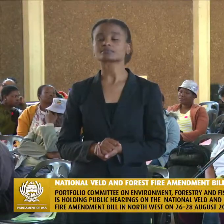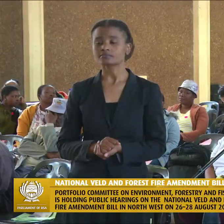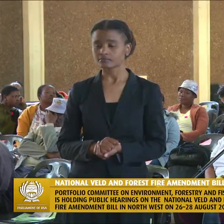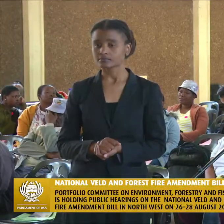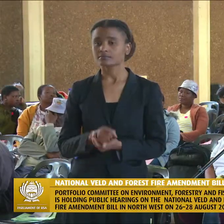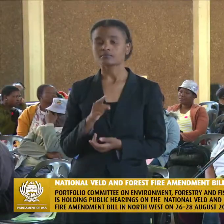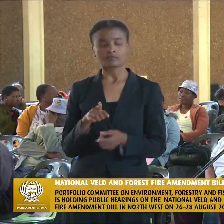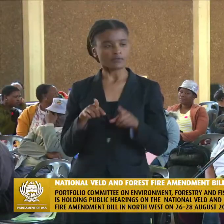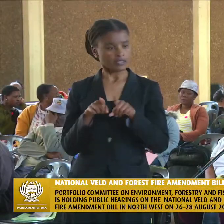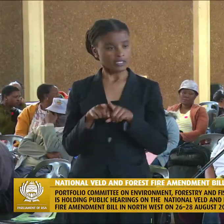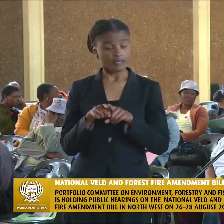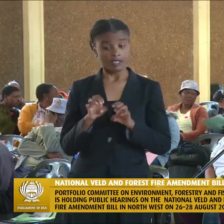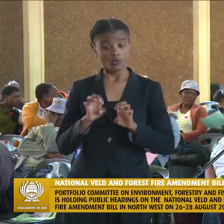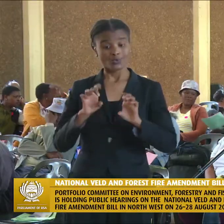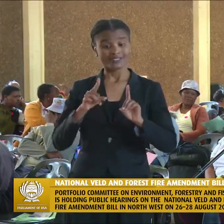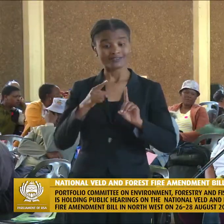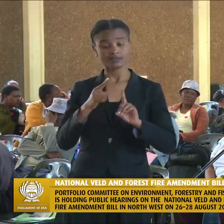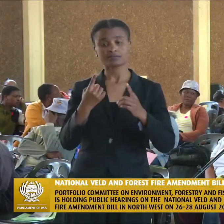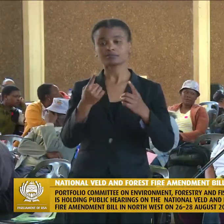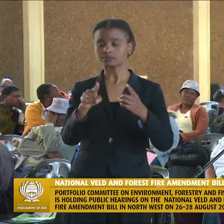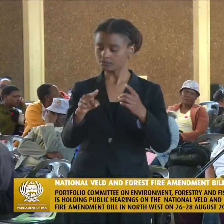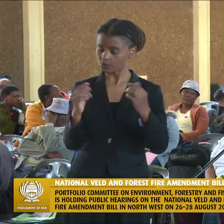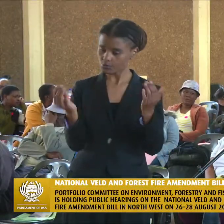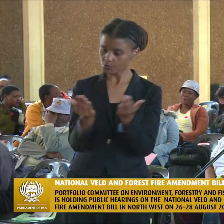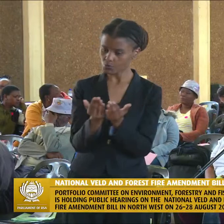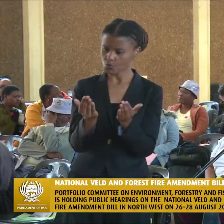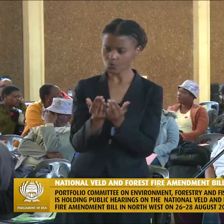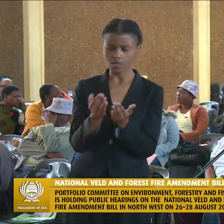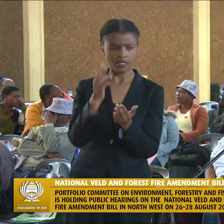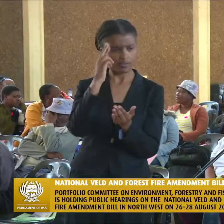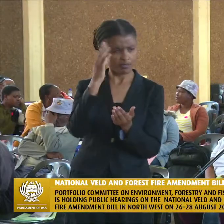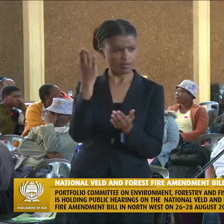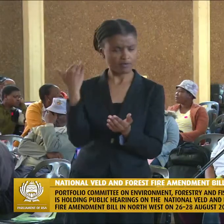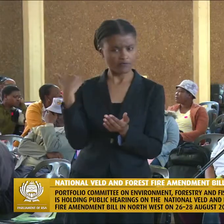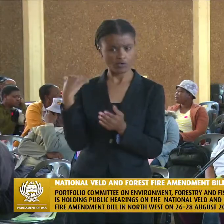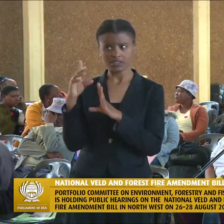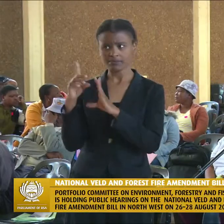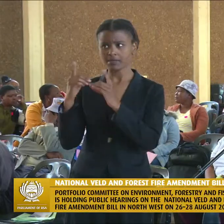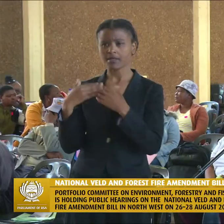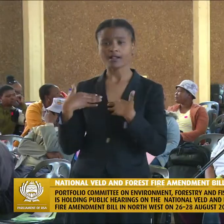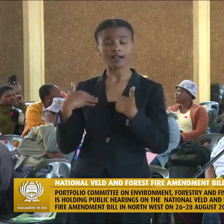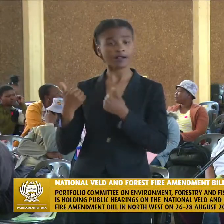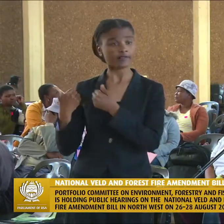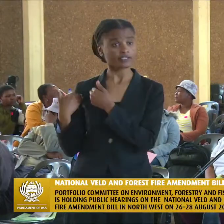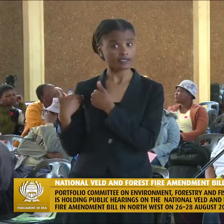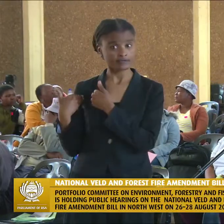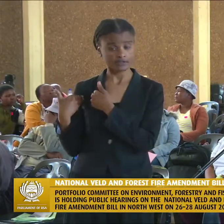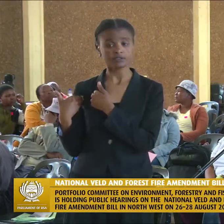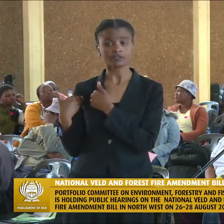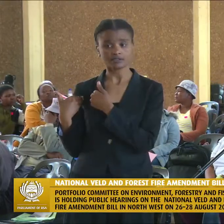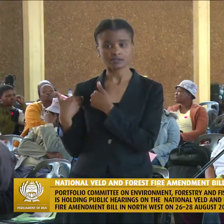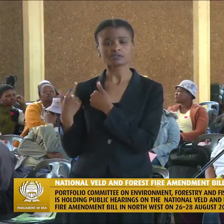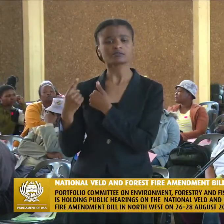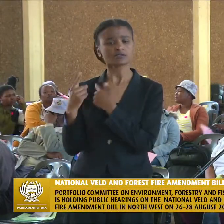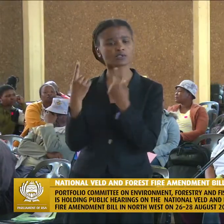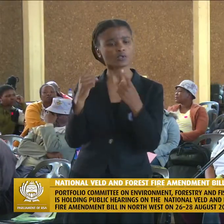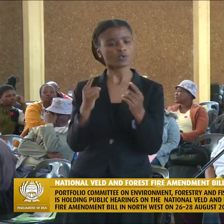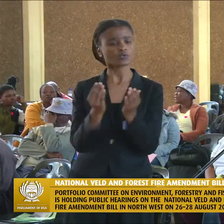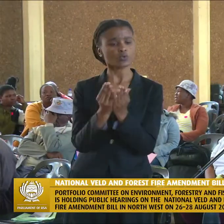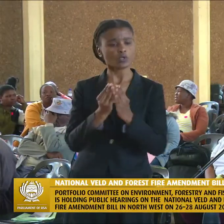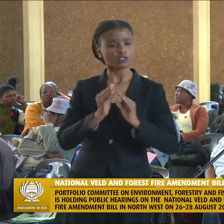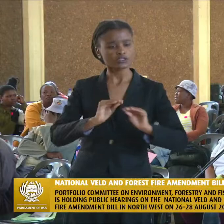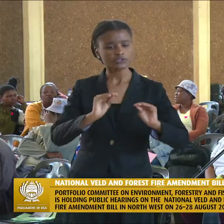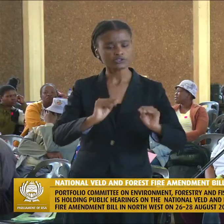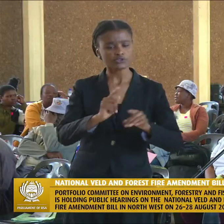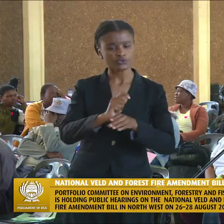just as the department has done with health and safety and also to train or to